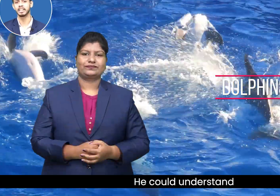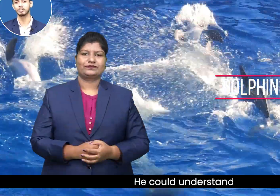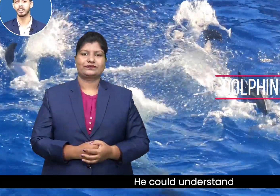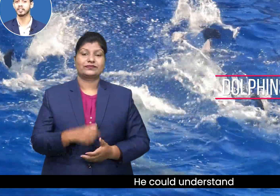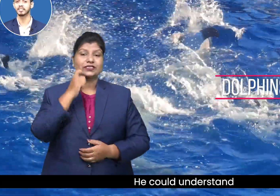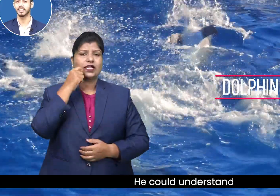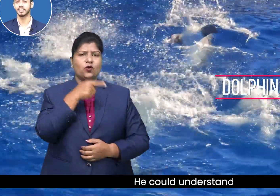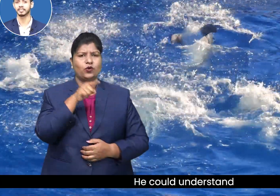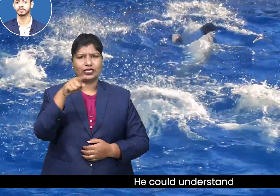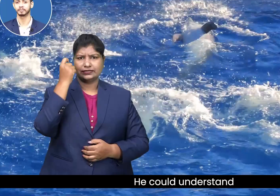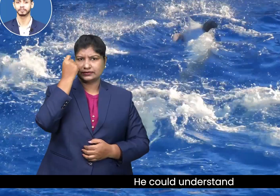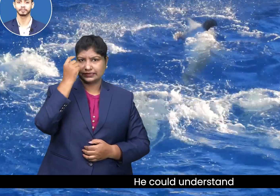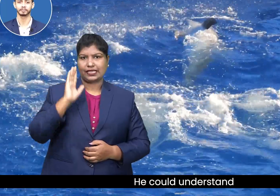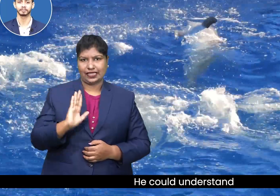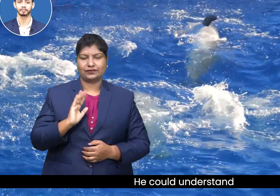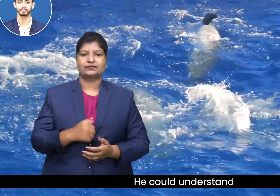He could understand